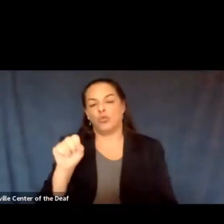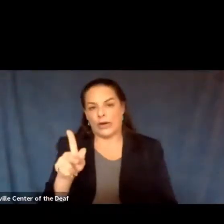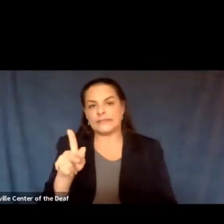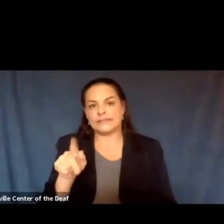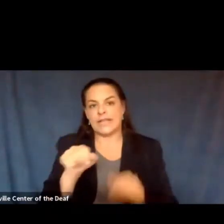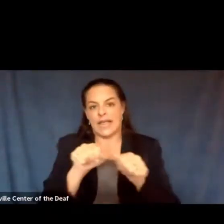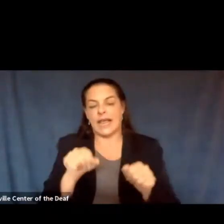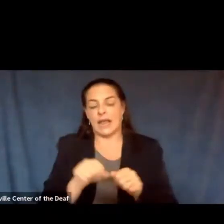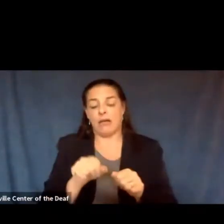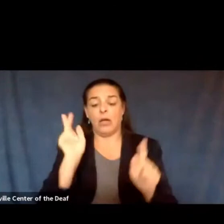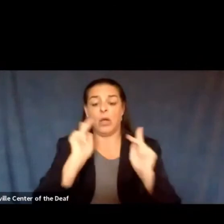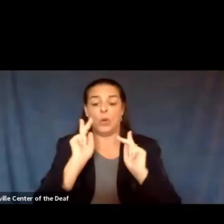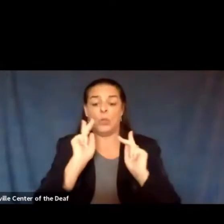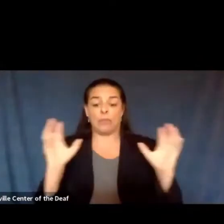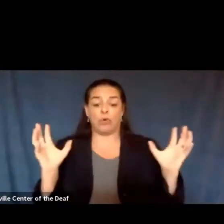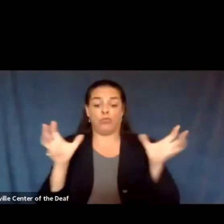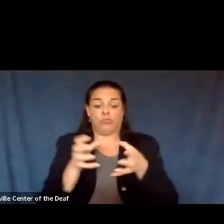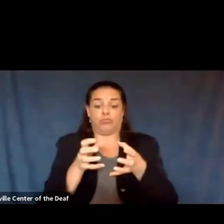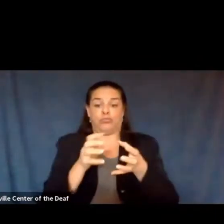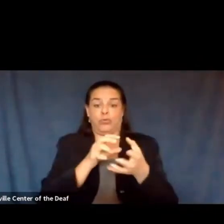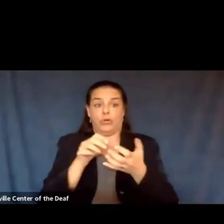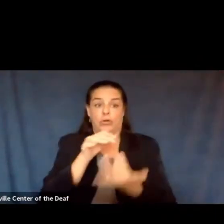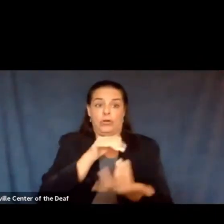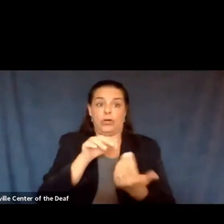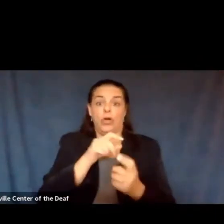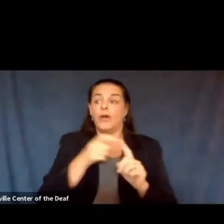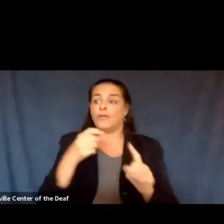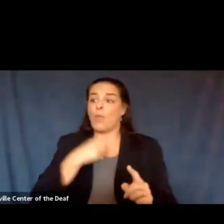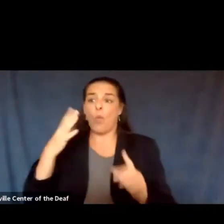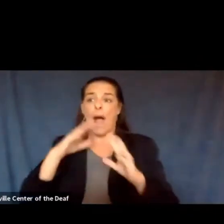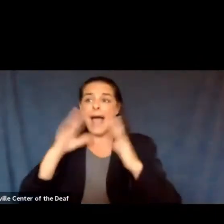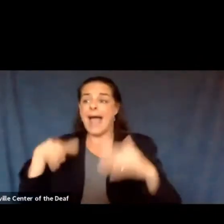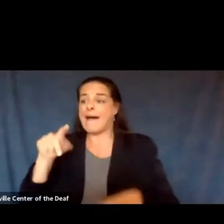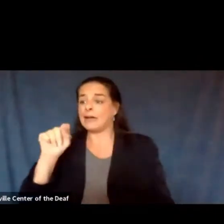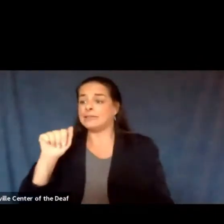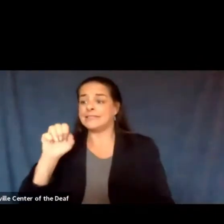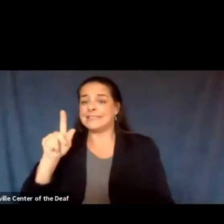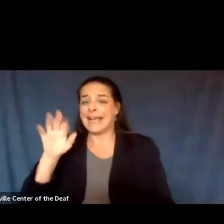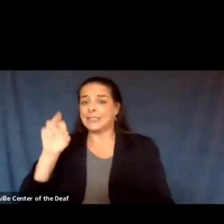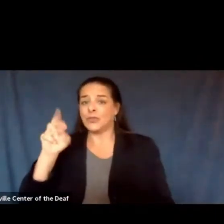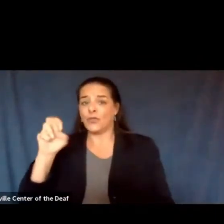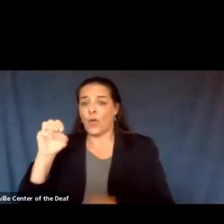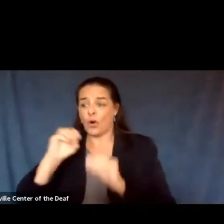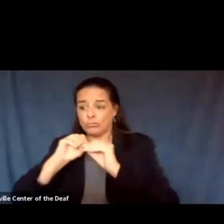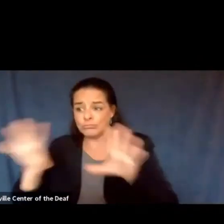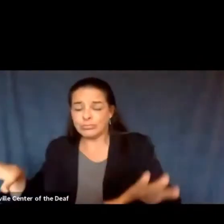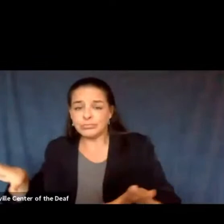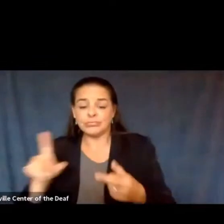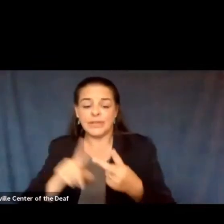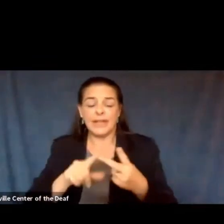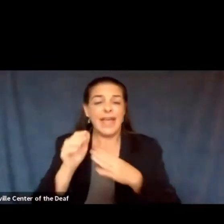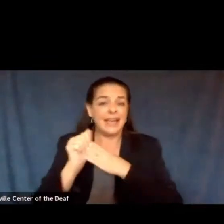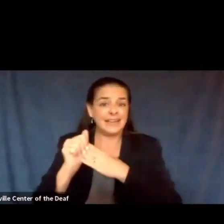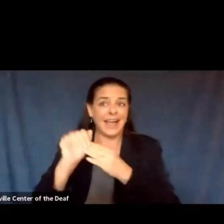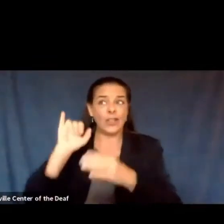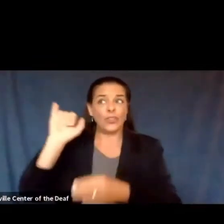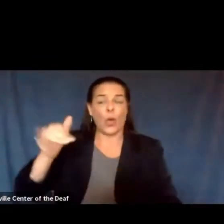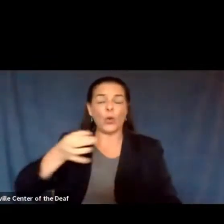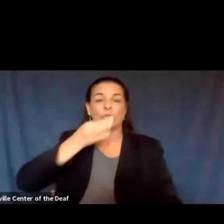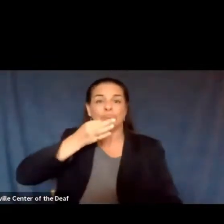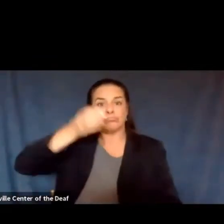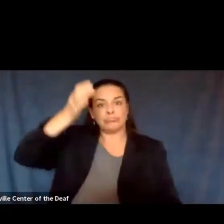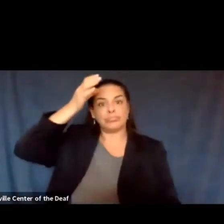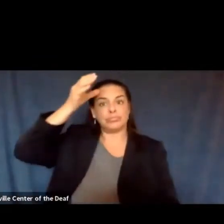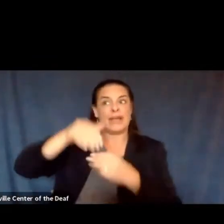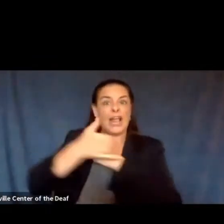folks are congregating from the White House Task Force report that came out, from the guidance that those experts in the country that are advising